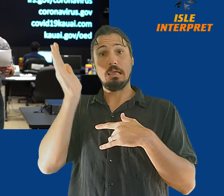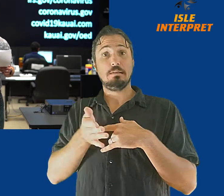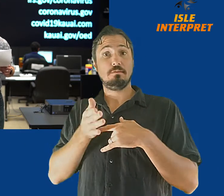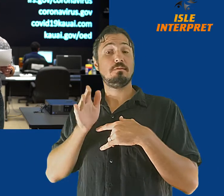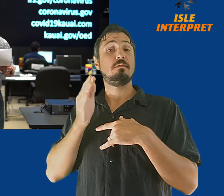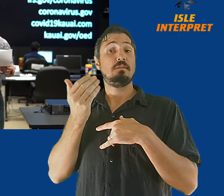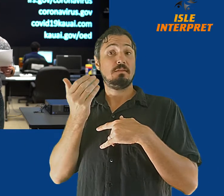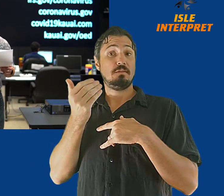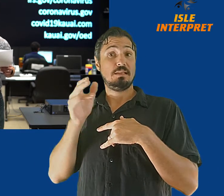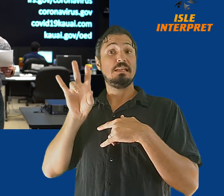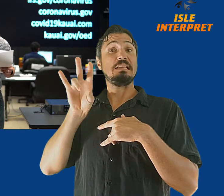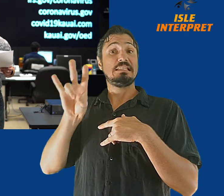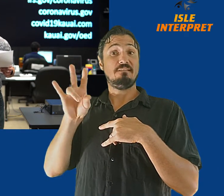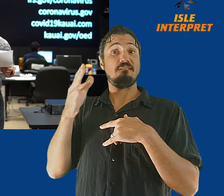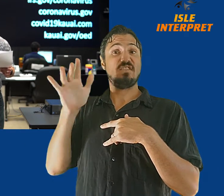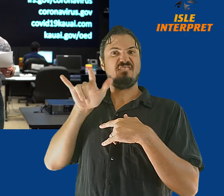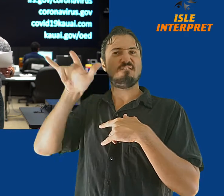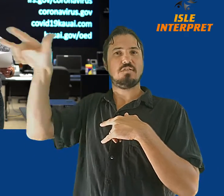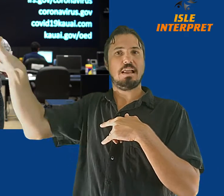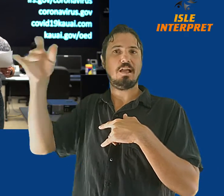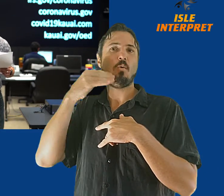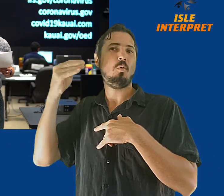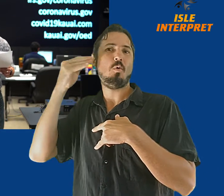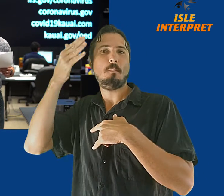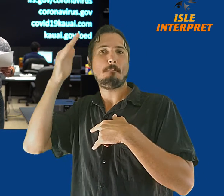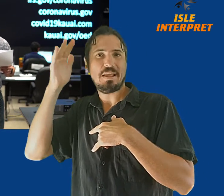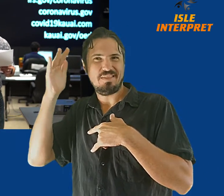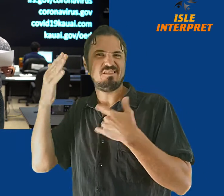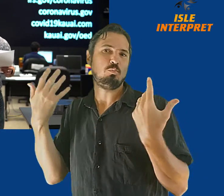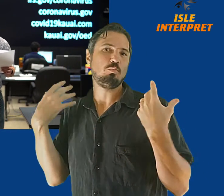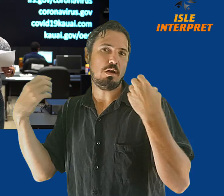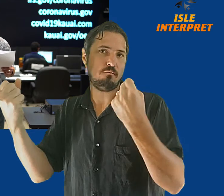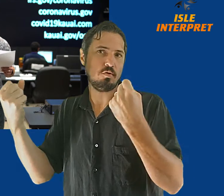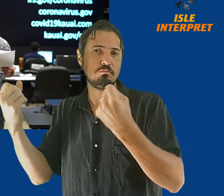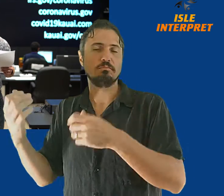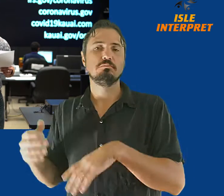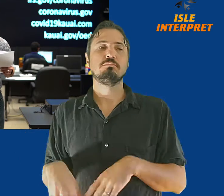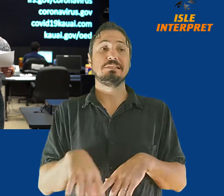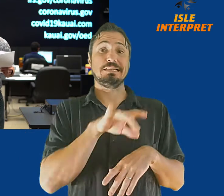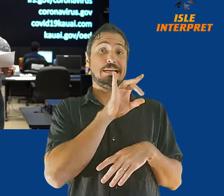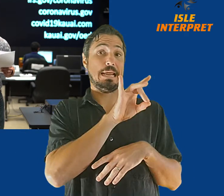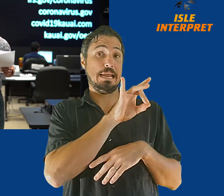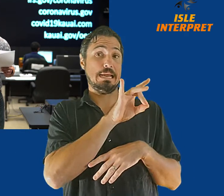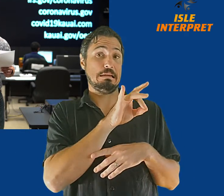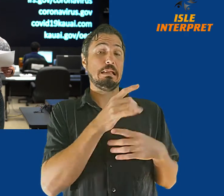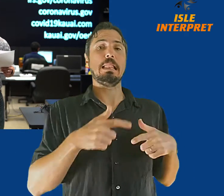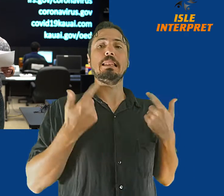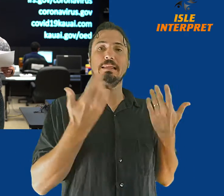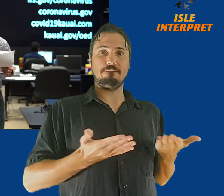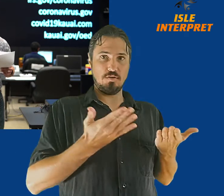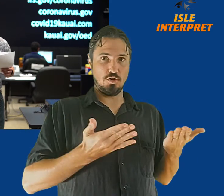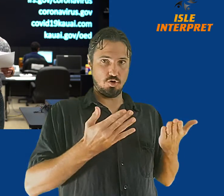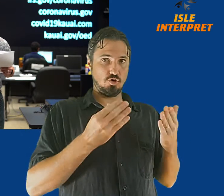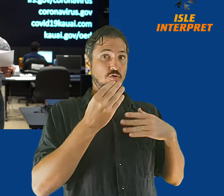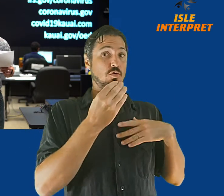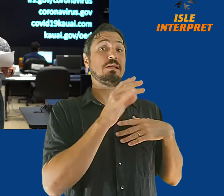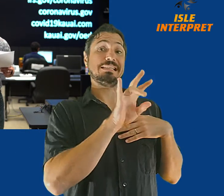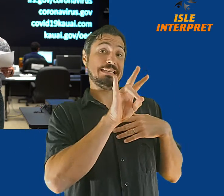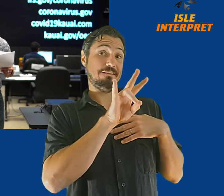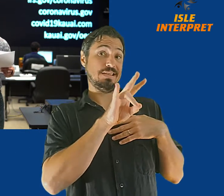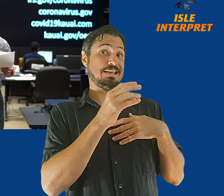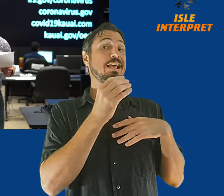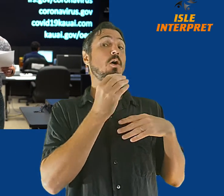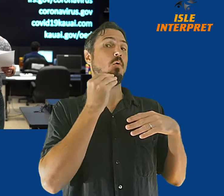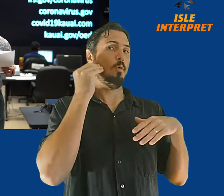mainland. The remaining 8 active cases are residents. 7 are in home isolation and 1 remains in isolation in the